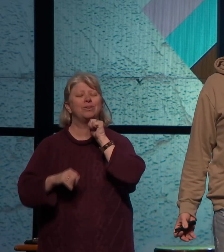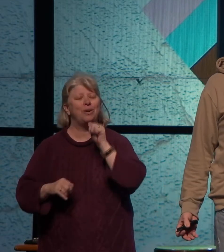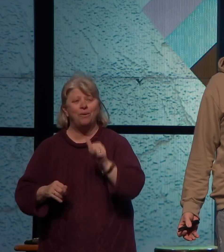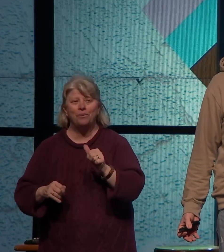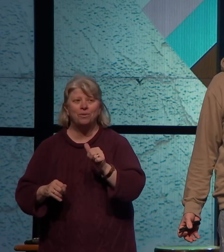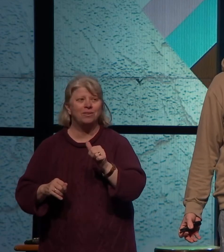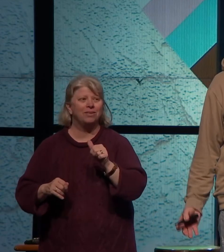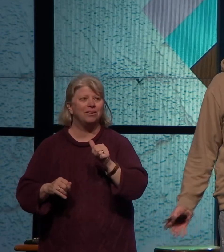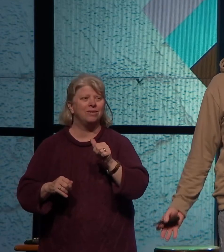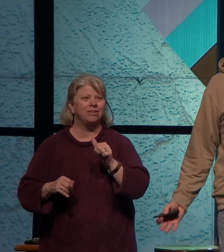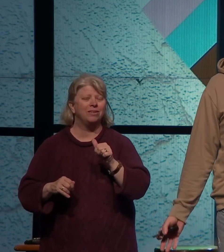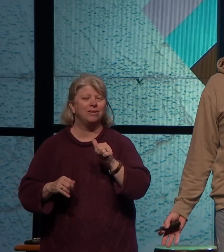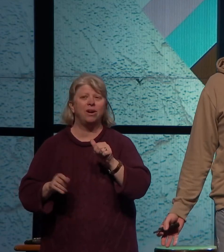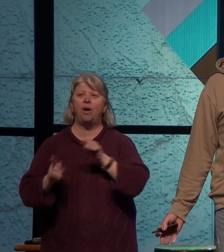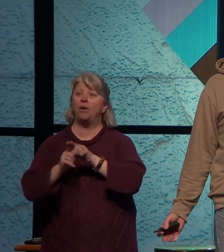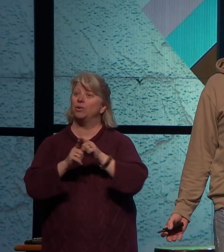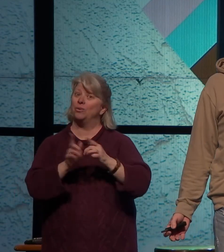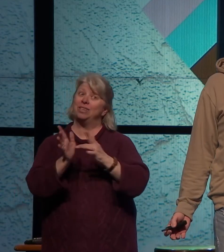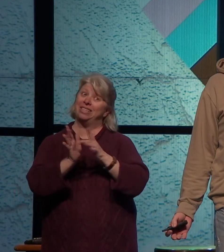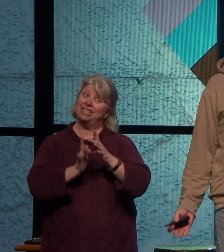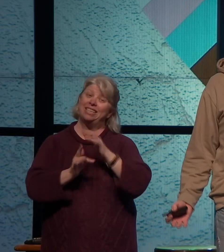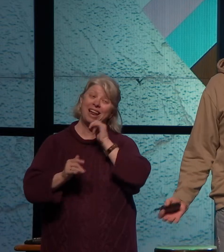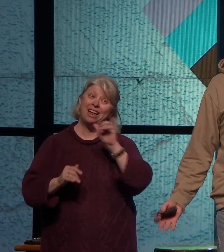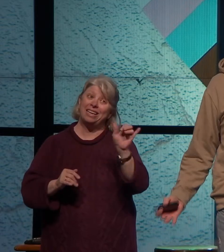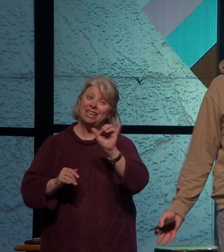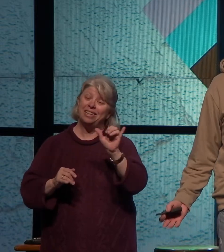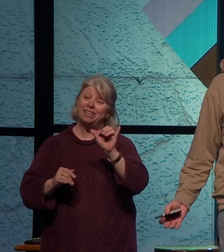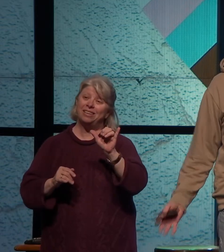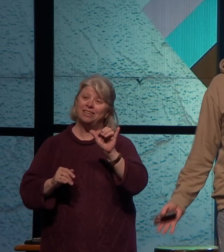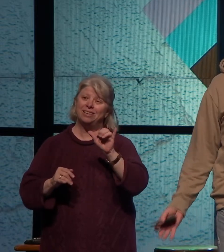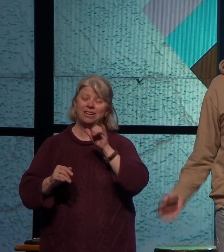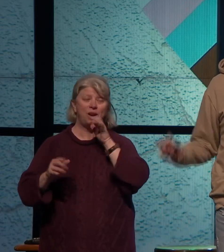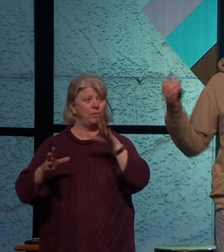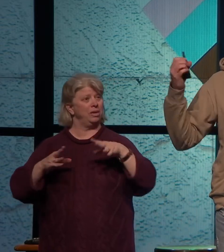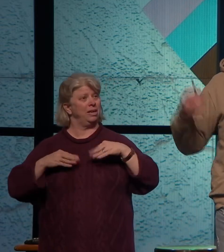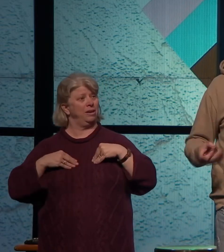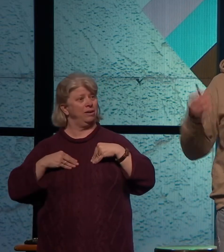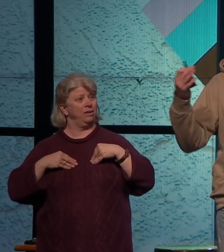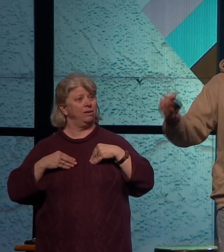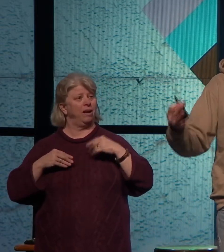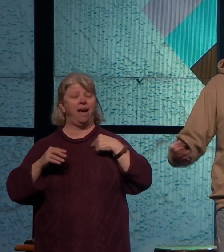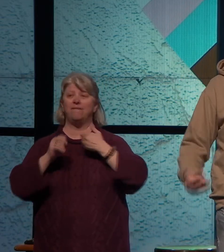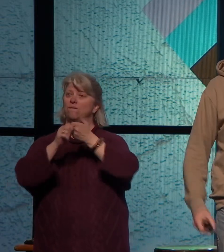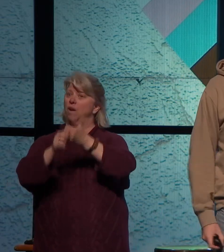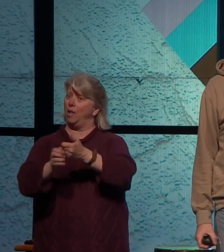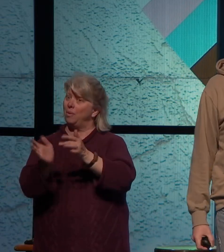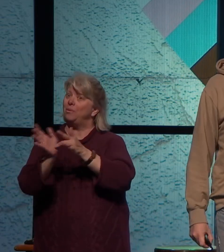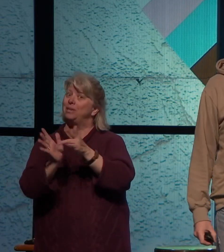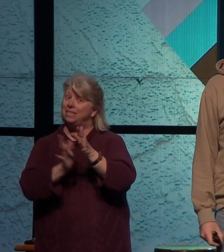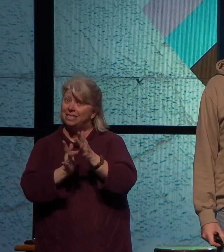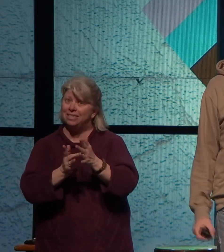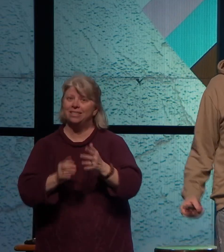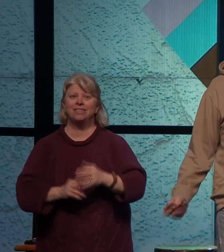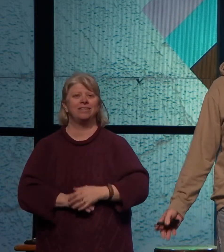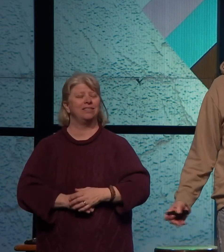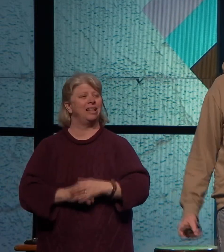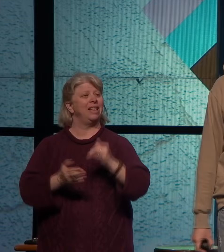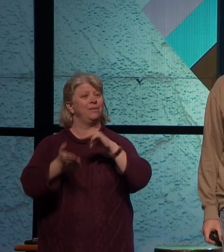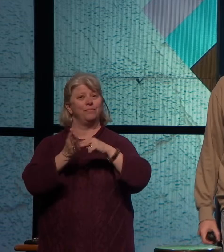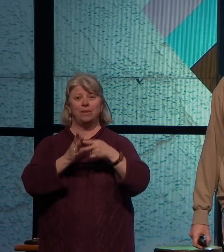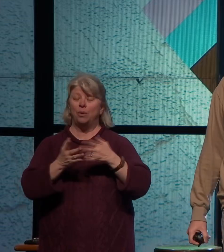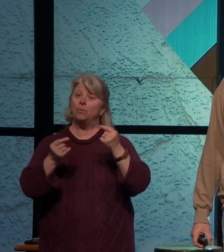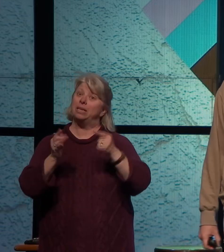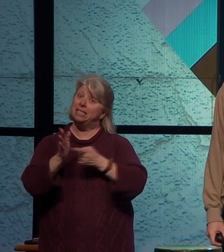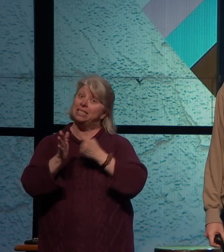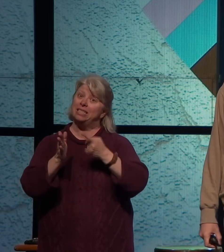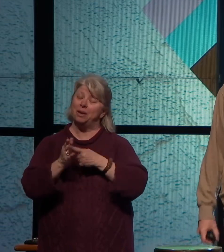don't. But neither did Jesus. And I don't take it lightly when I say I follow Jesus. So that means there are going